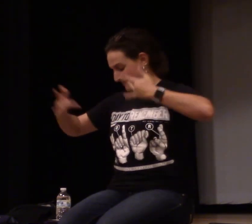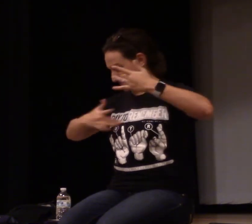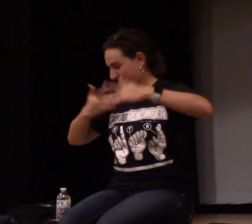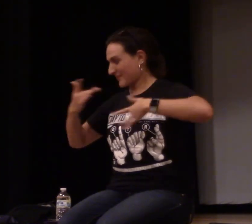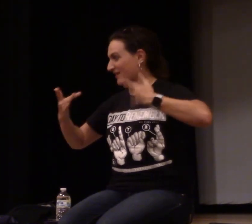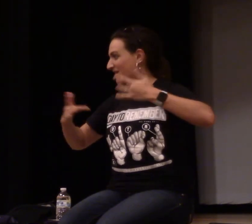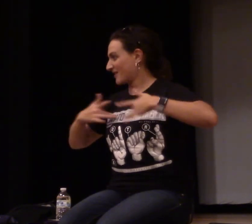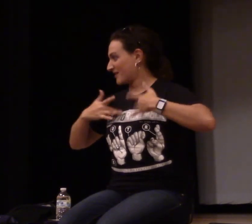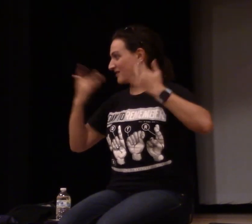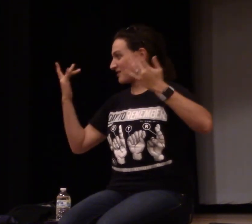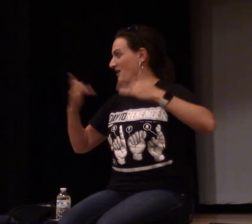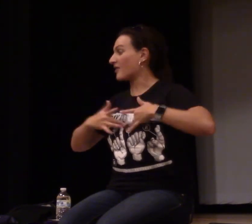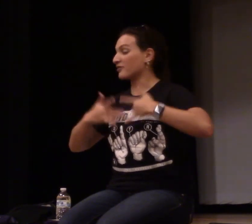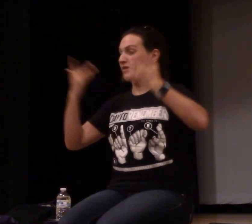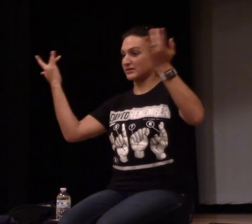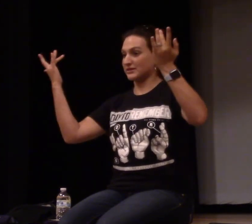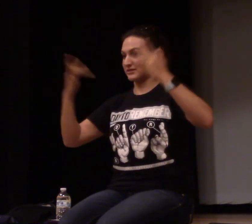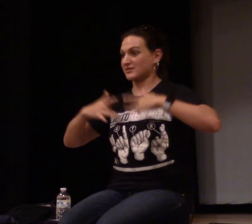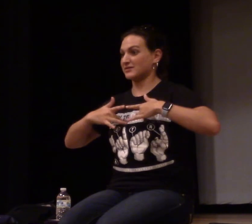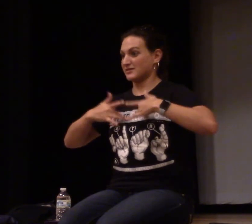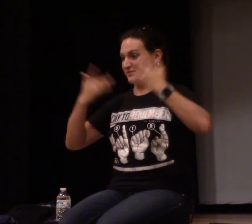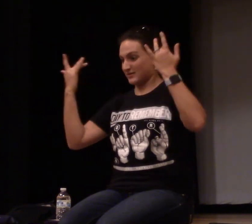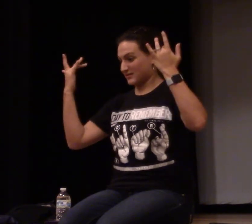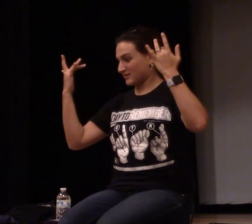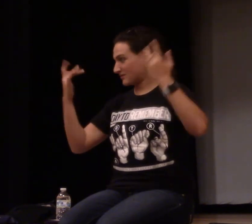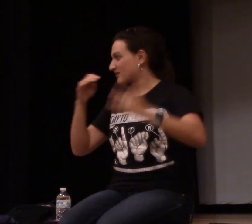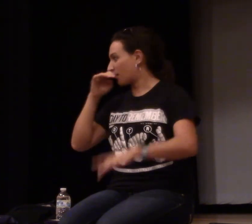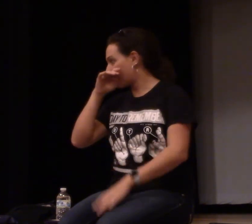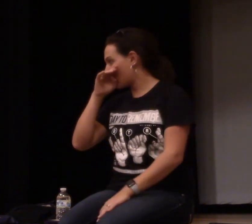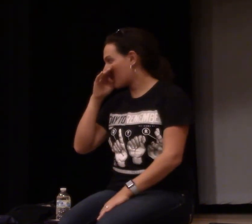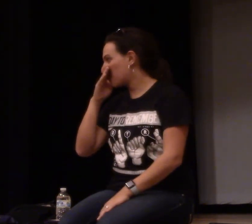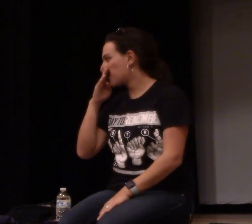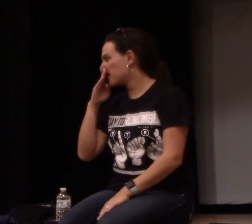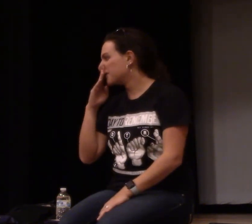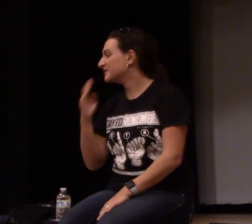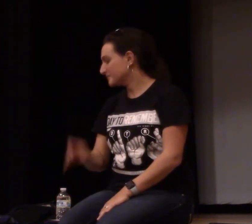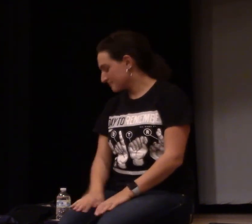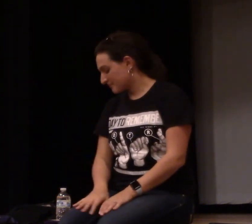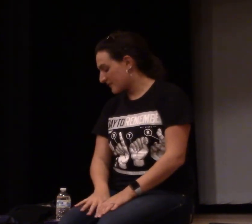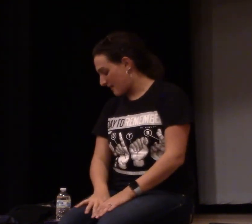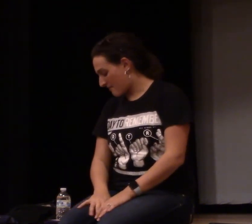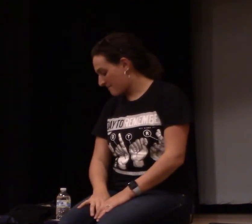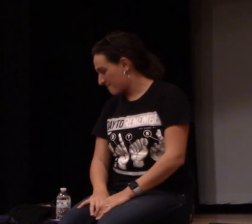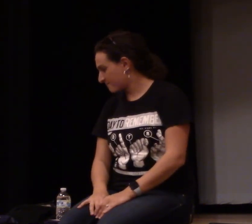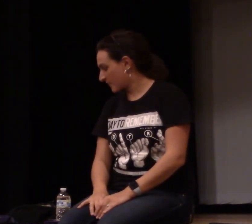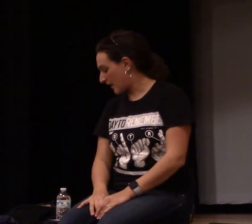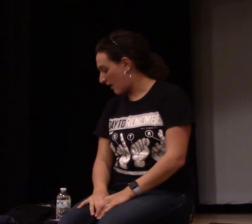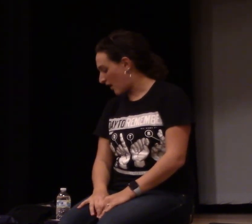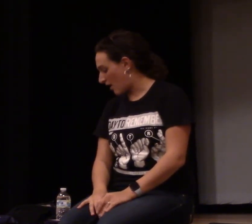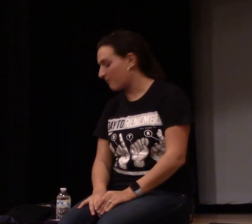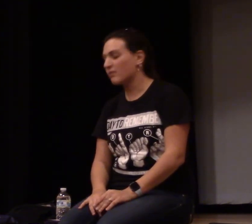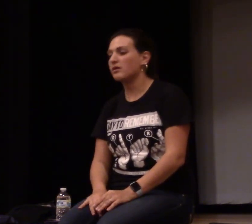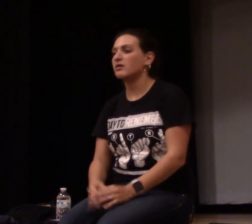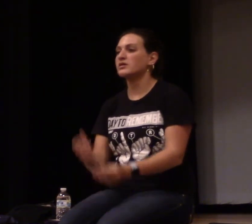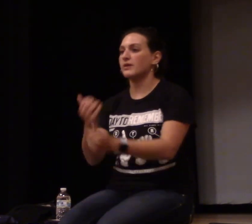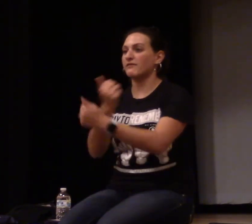This one from, And thrilled. I think. Yep. That's one silent. Yep. So we have